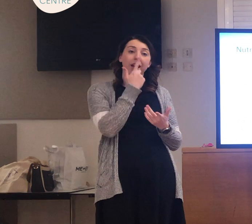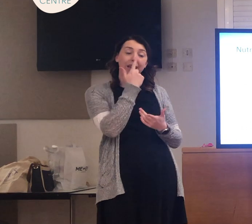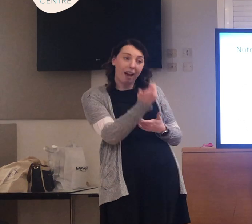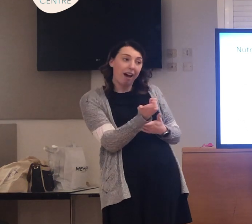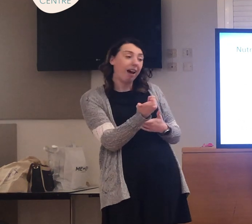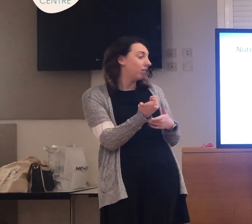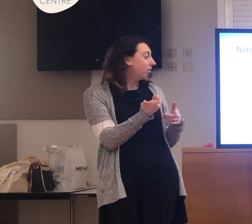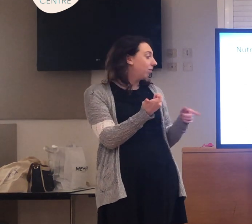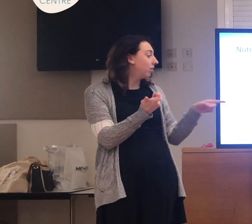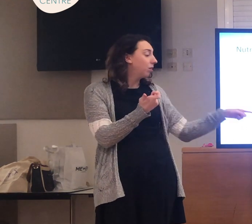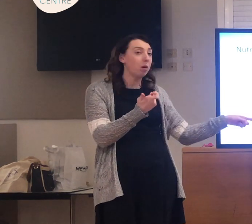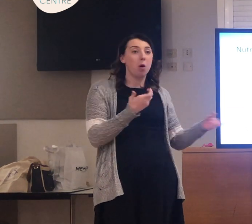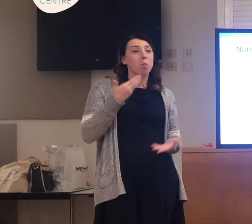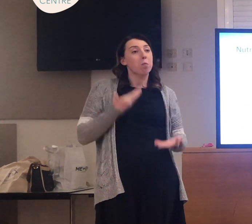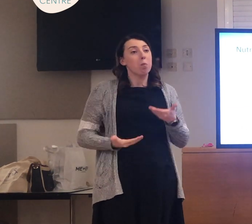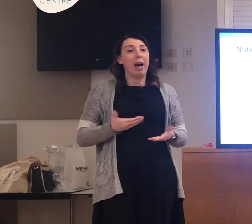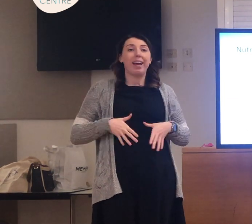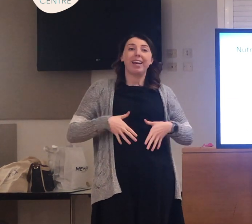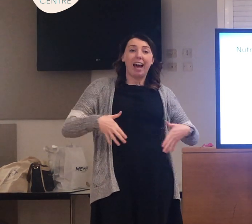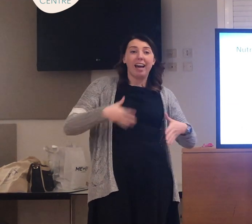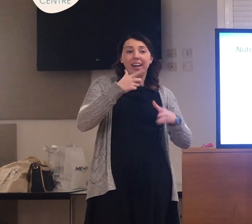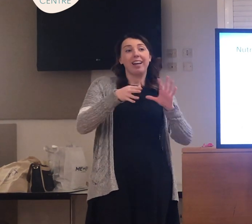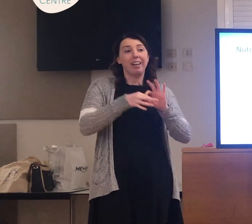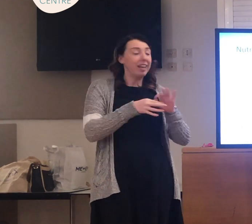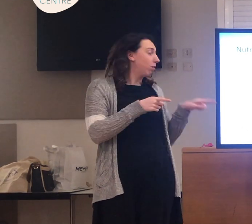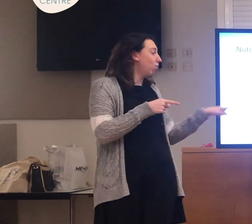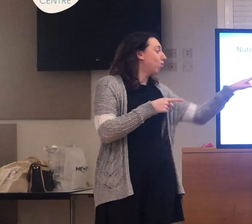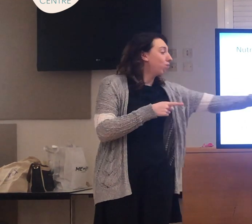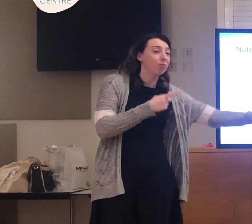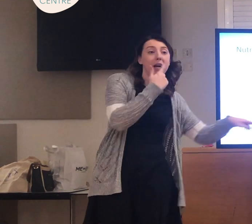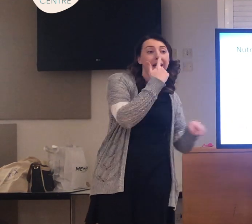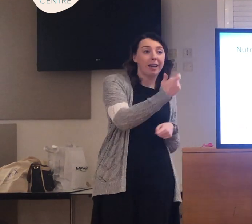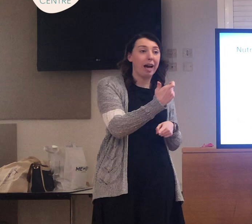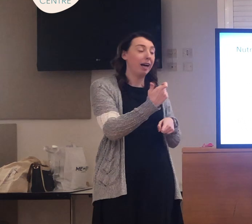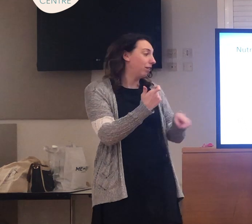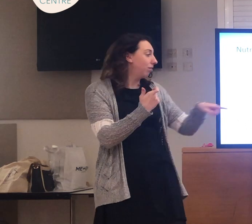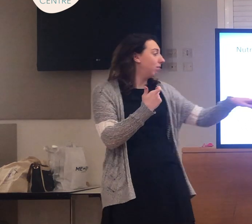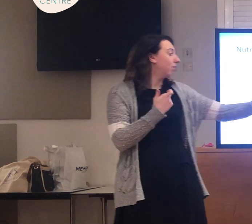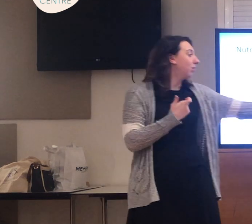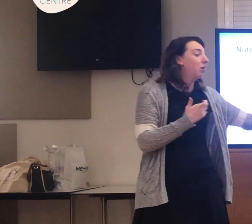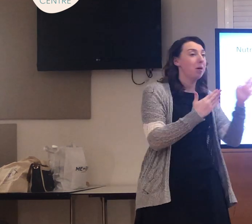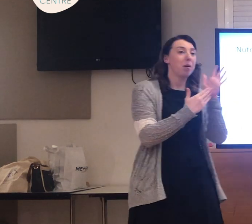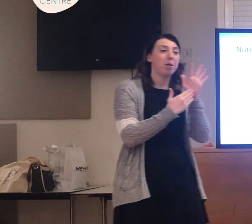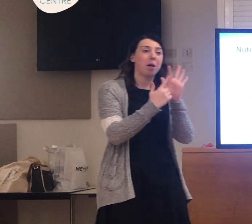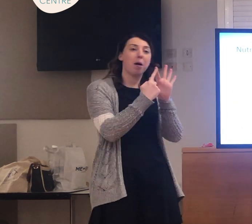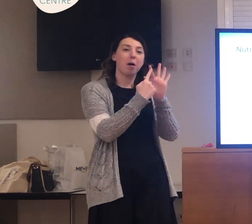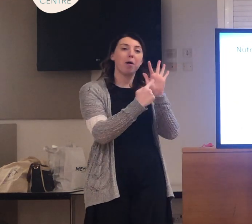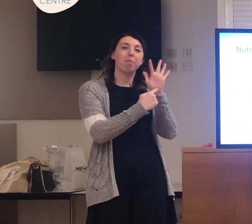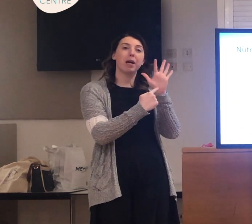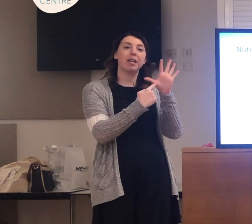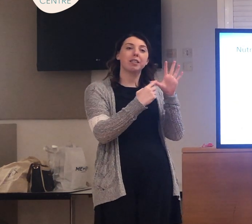by the thing that troubles most women. So things like the metabolic syndrome, you might have heard of